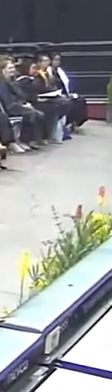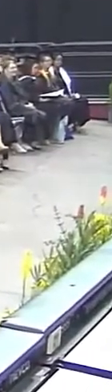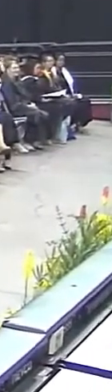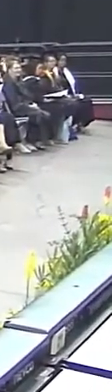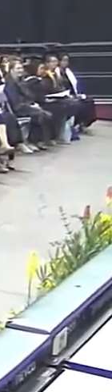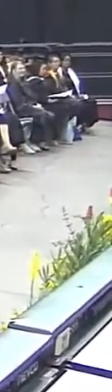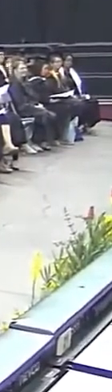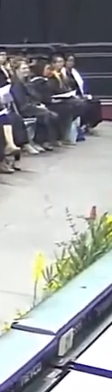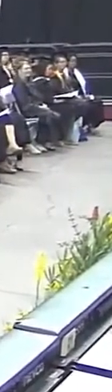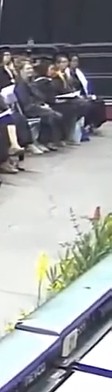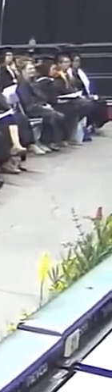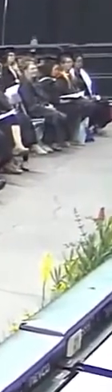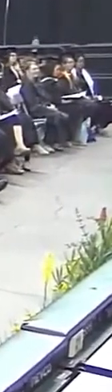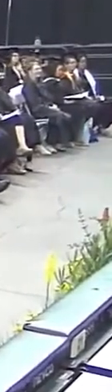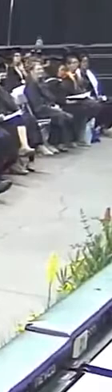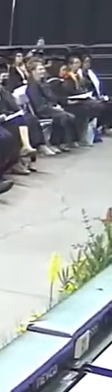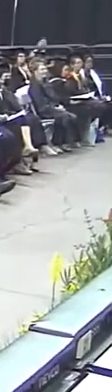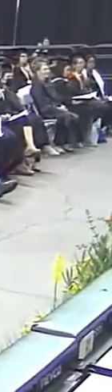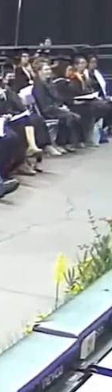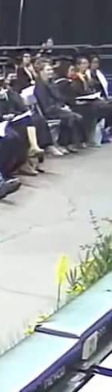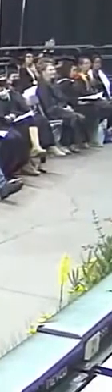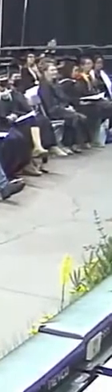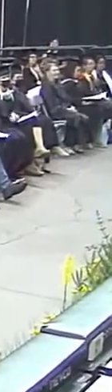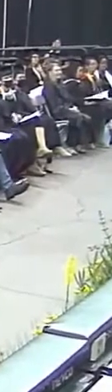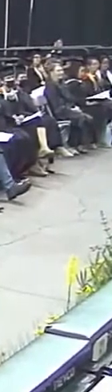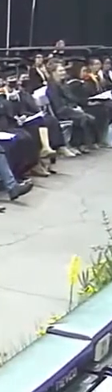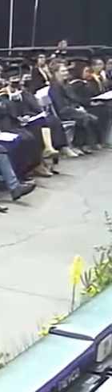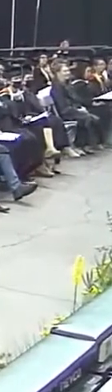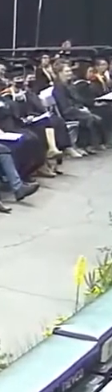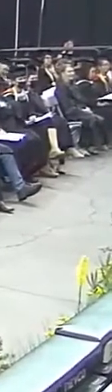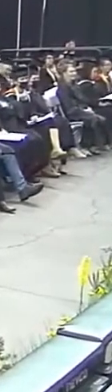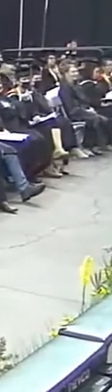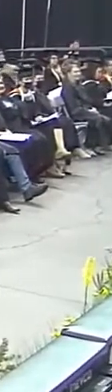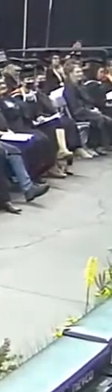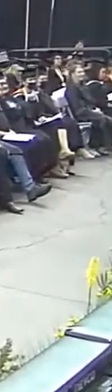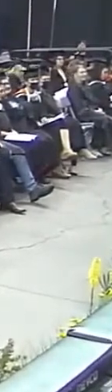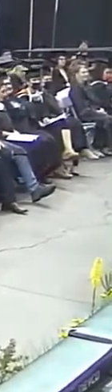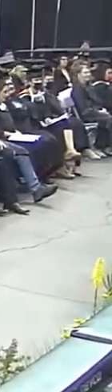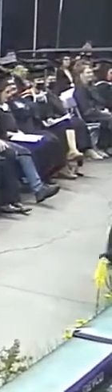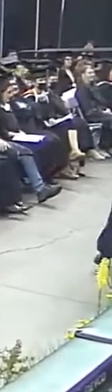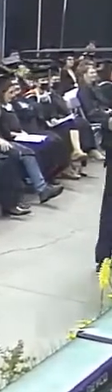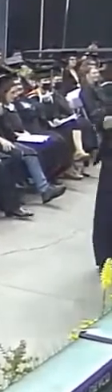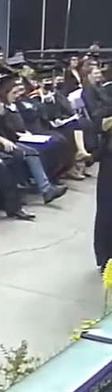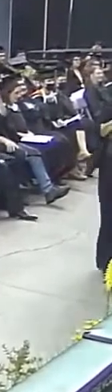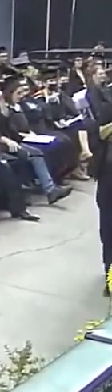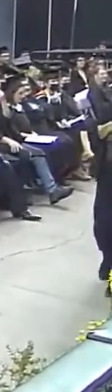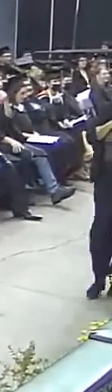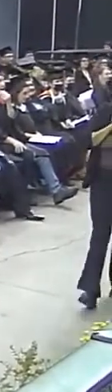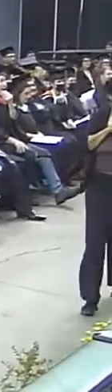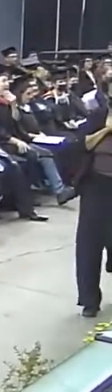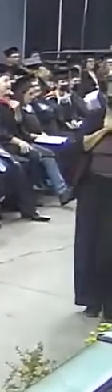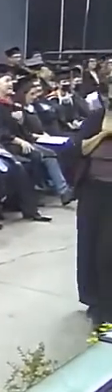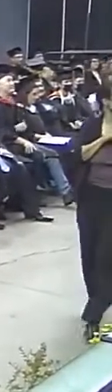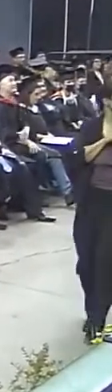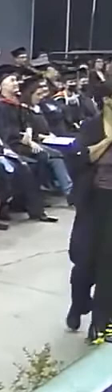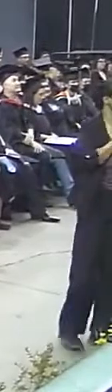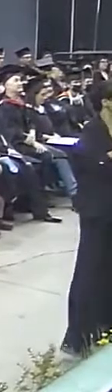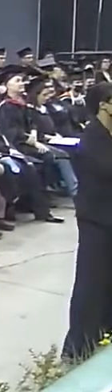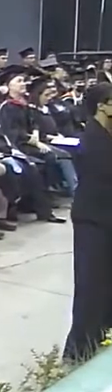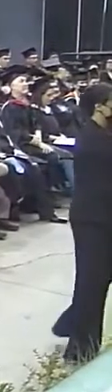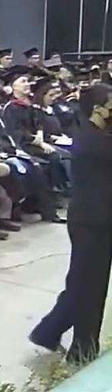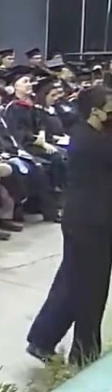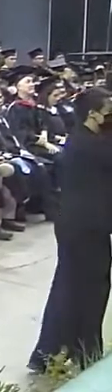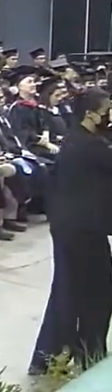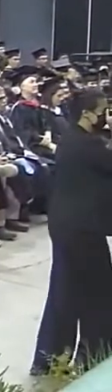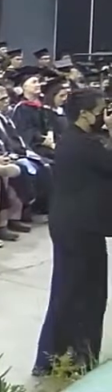some homework. Or maybe making coffee so you could stay up and study. If you know me, you know I'm typically not at a loss